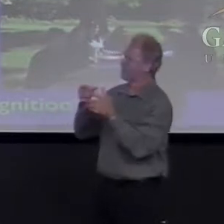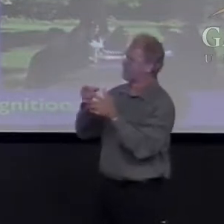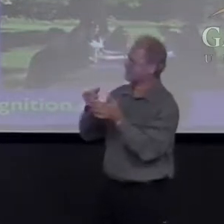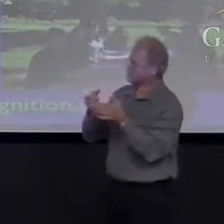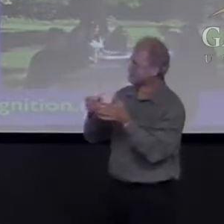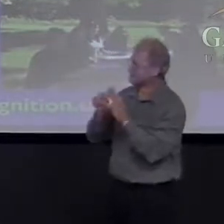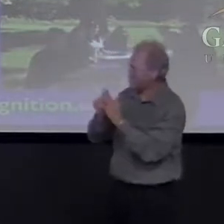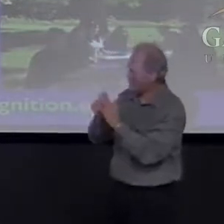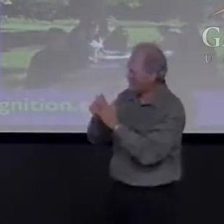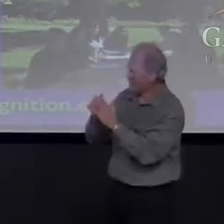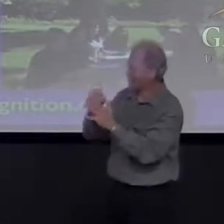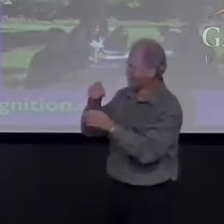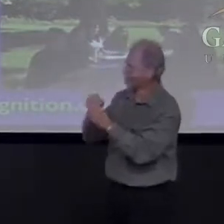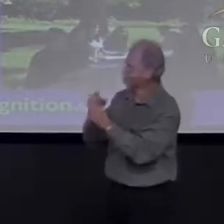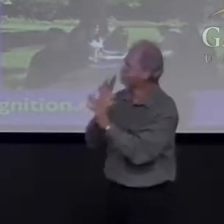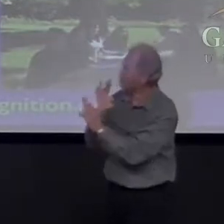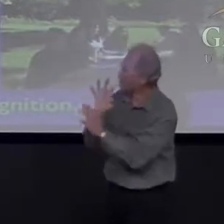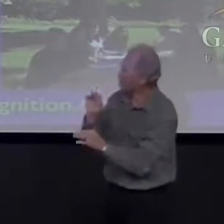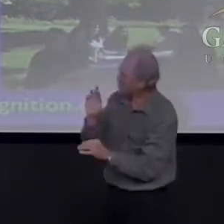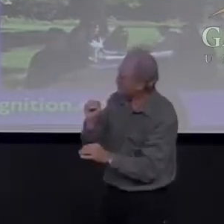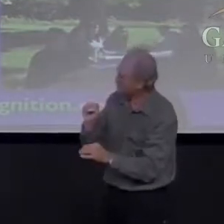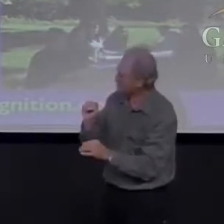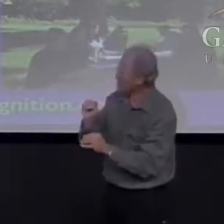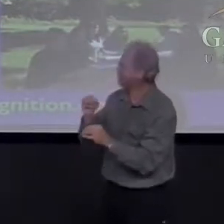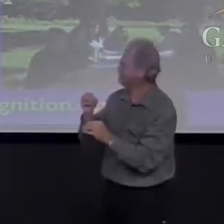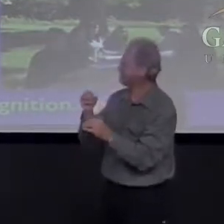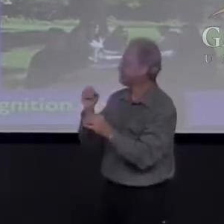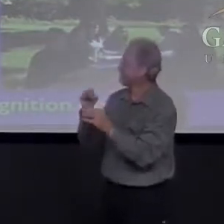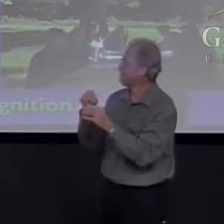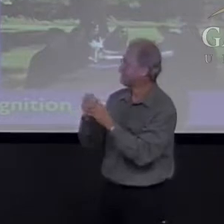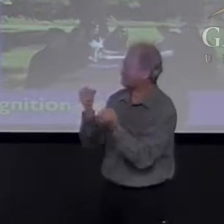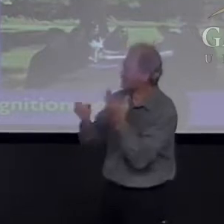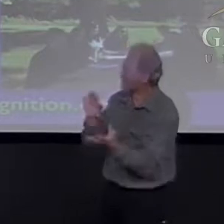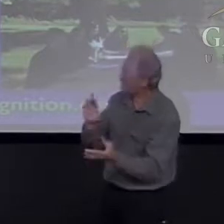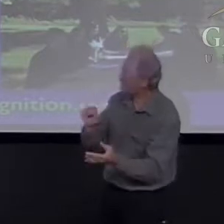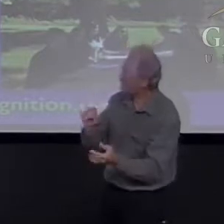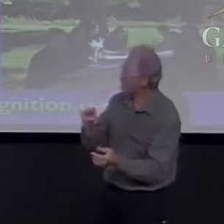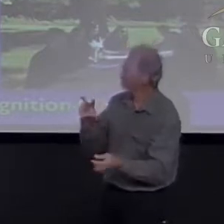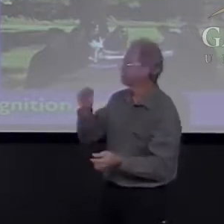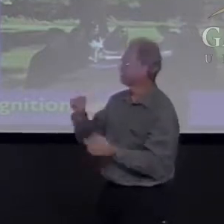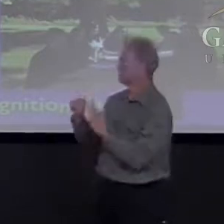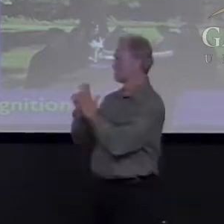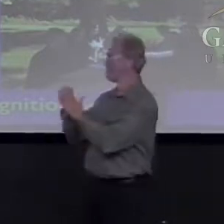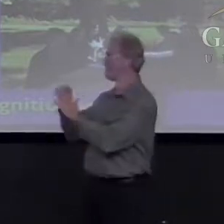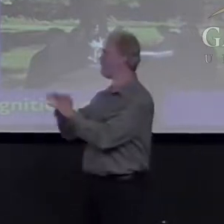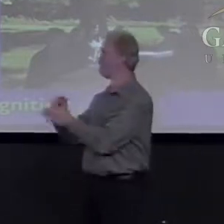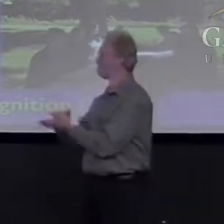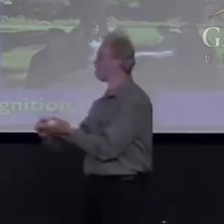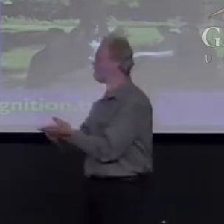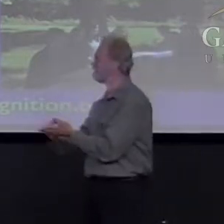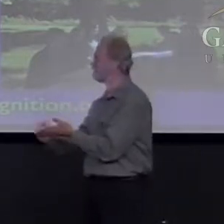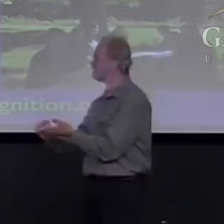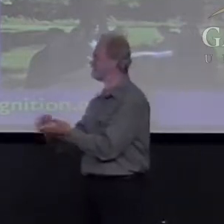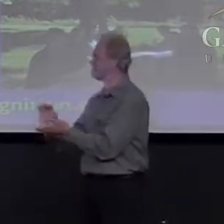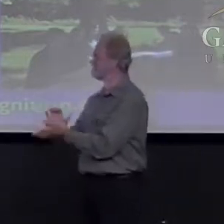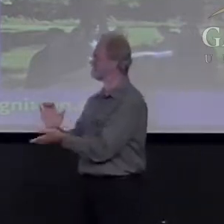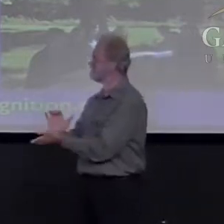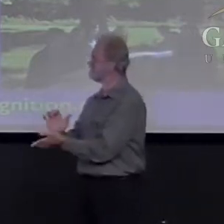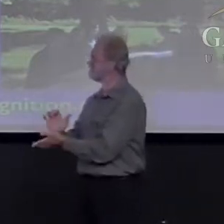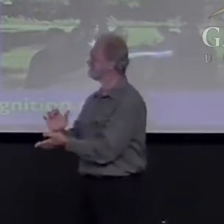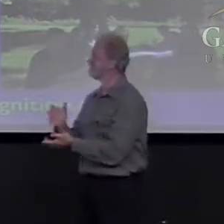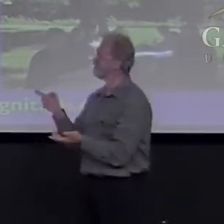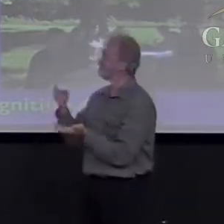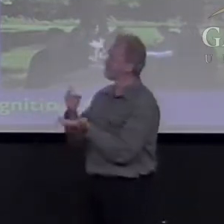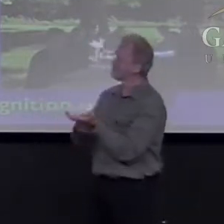we create symbols for the expression. We have symbols to express something that is in spoken form or a signed